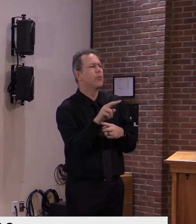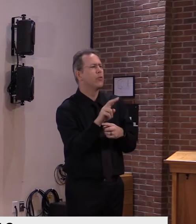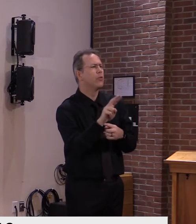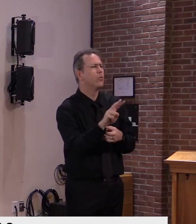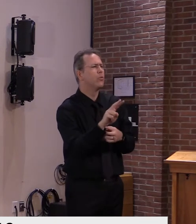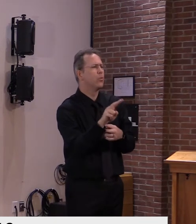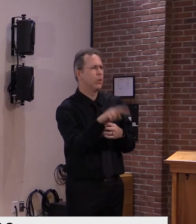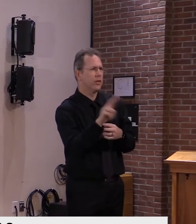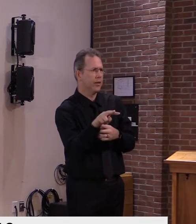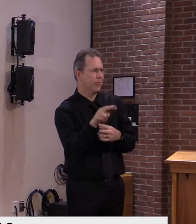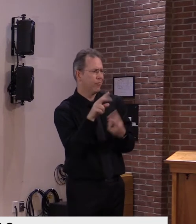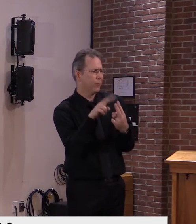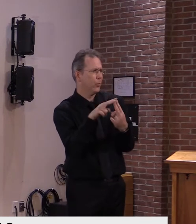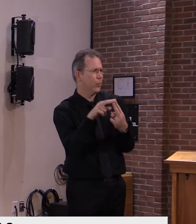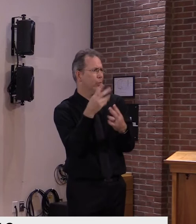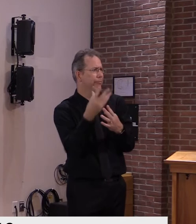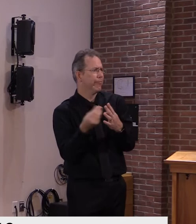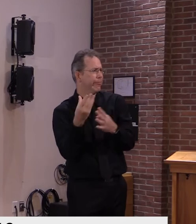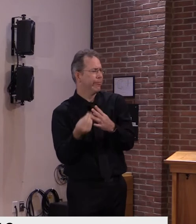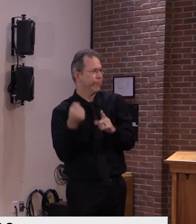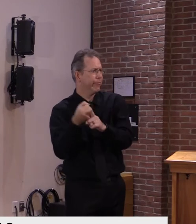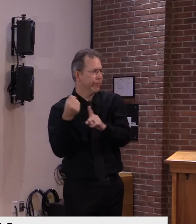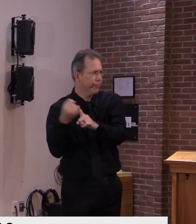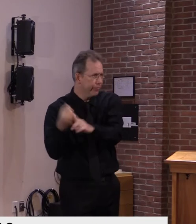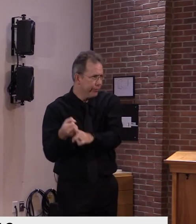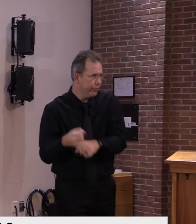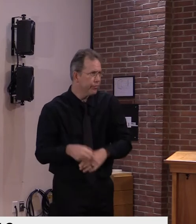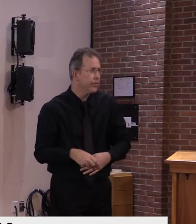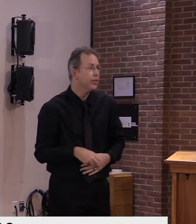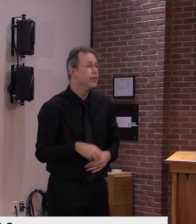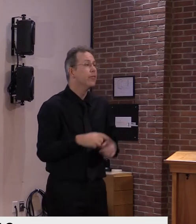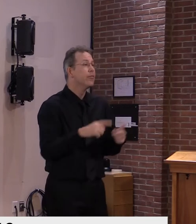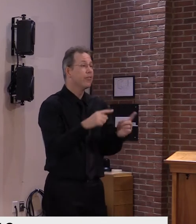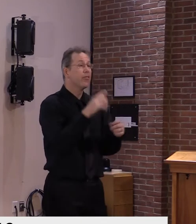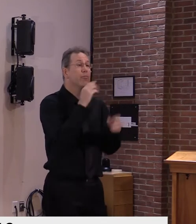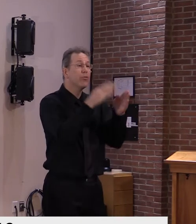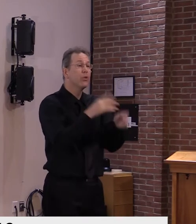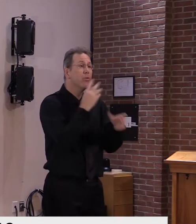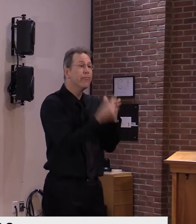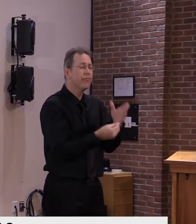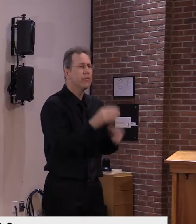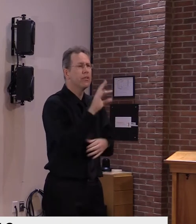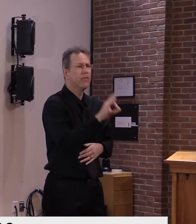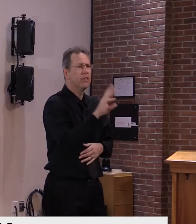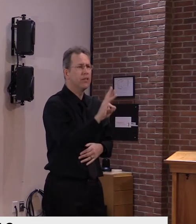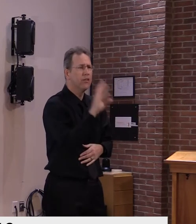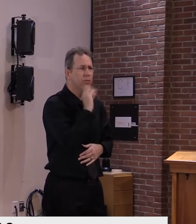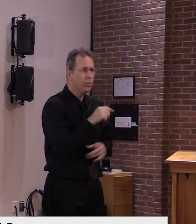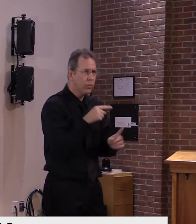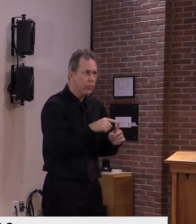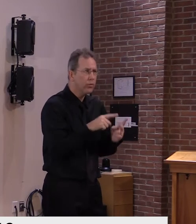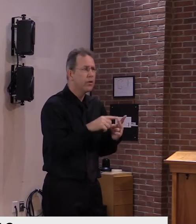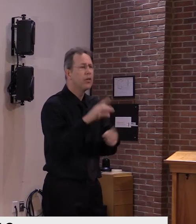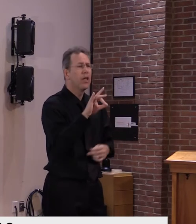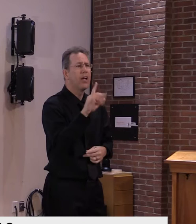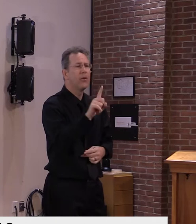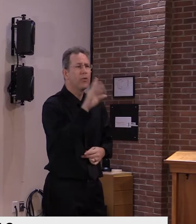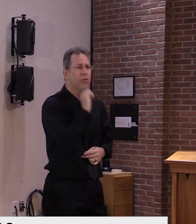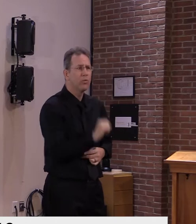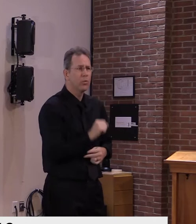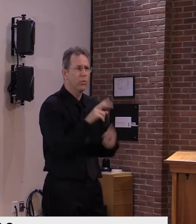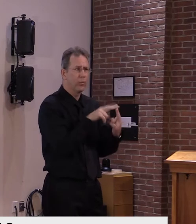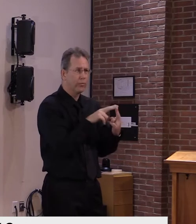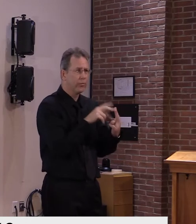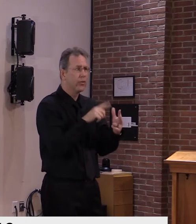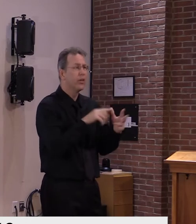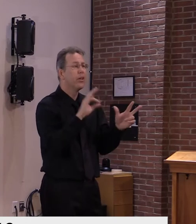The individuals' ages were 76, 81, and 94, and 1 passed away at home,